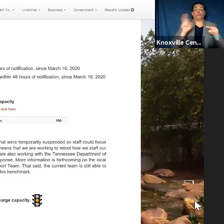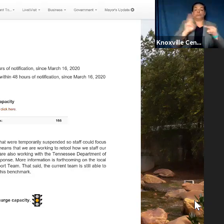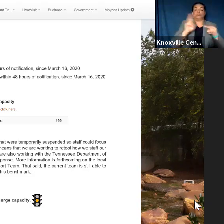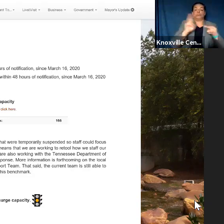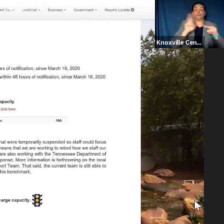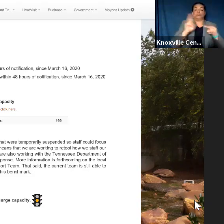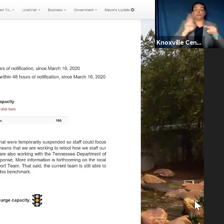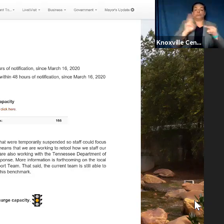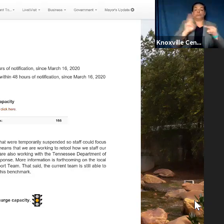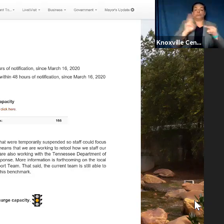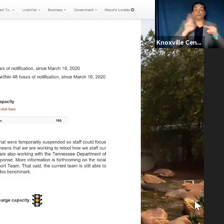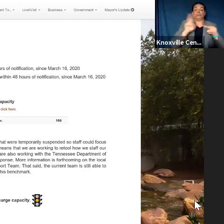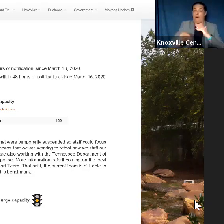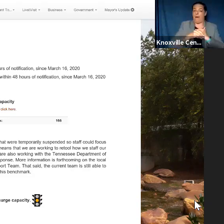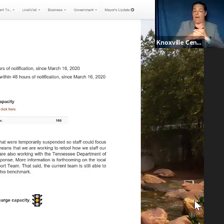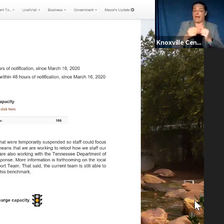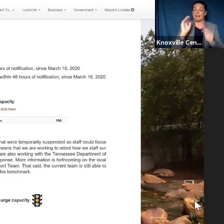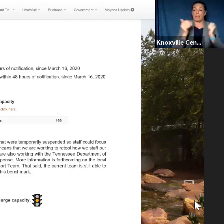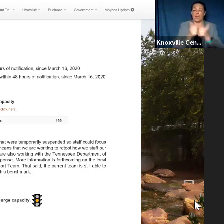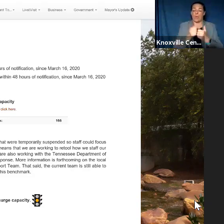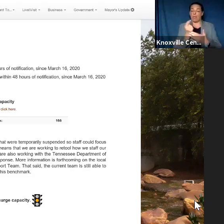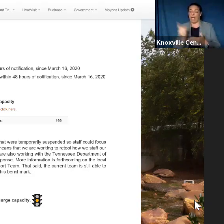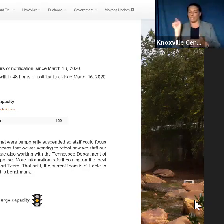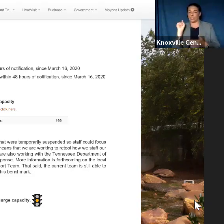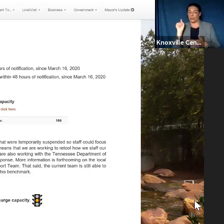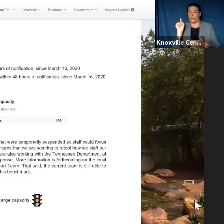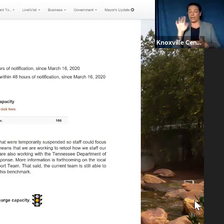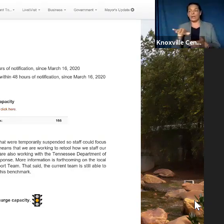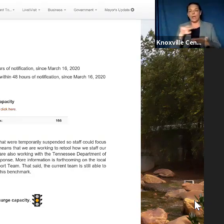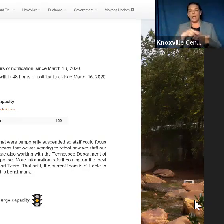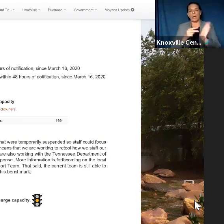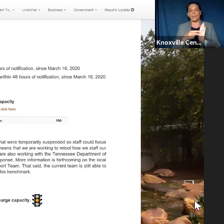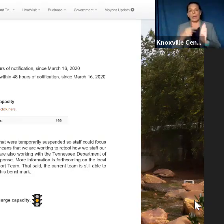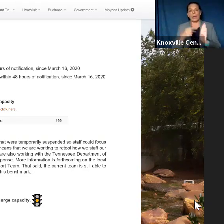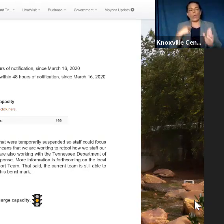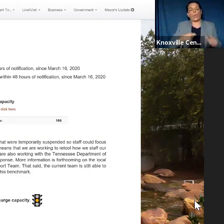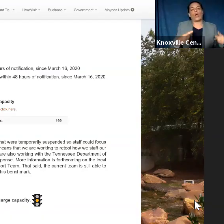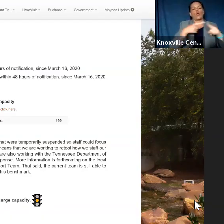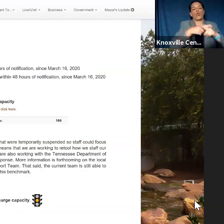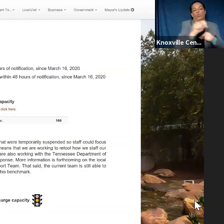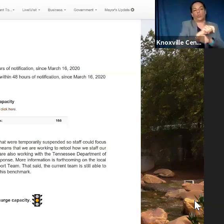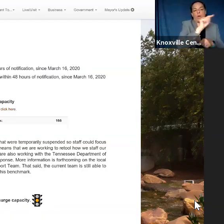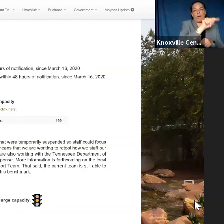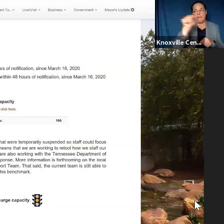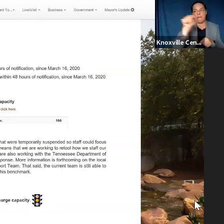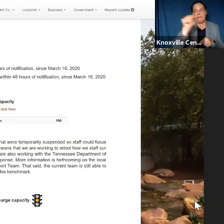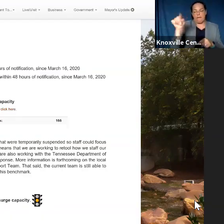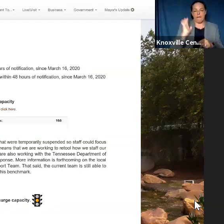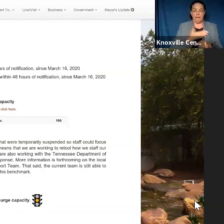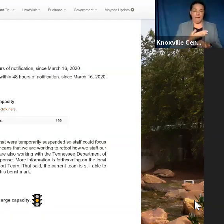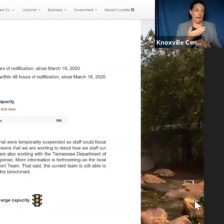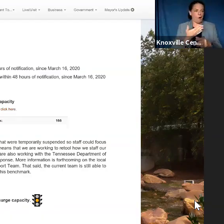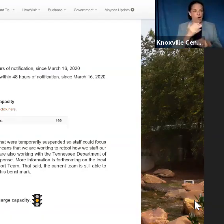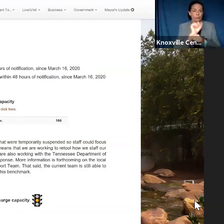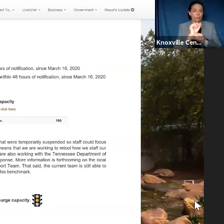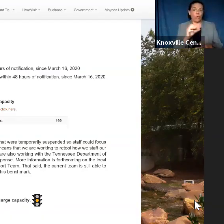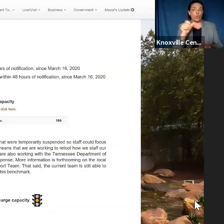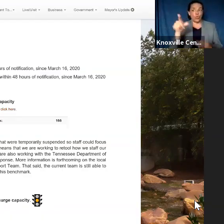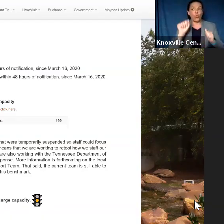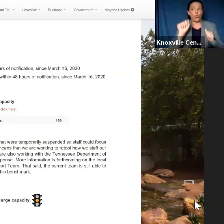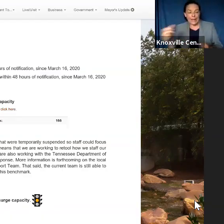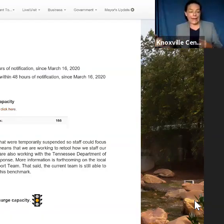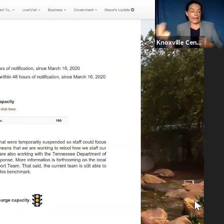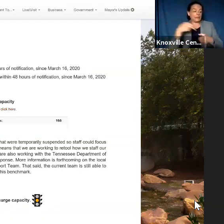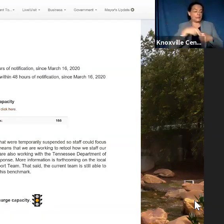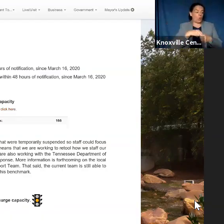week. That comes as a result of cross-training more of our team members so they are well equipped to jump into the EPI support team as